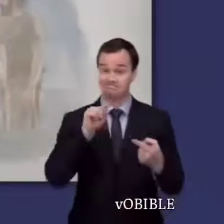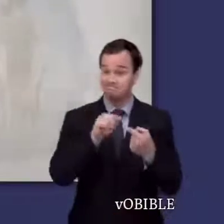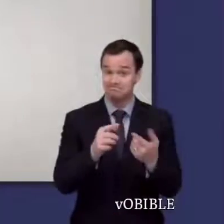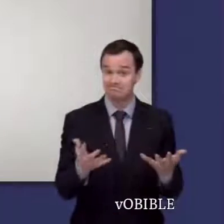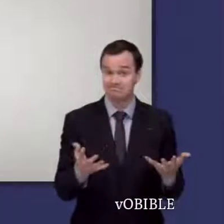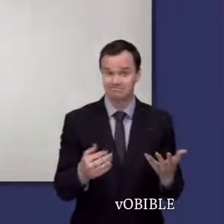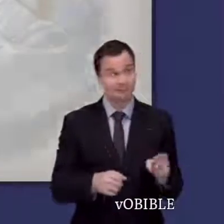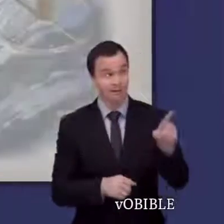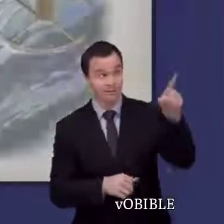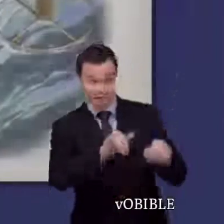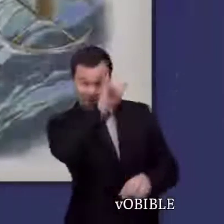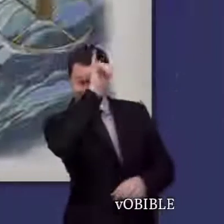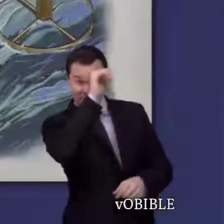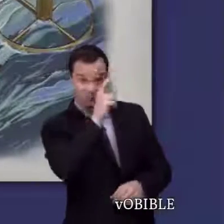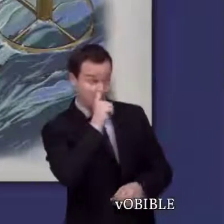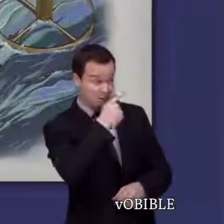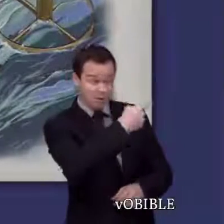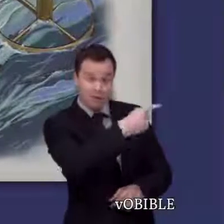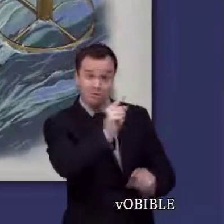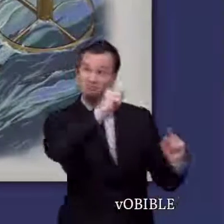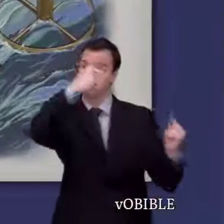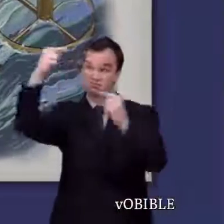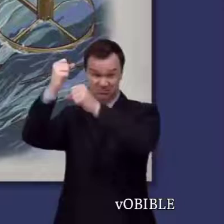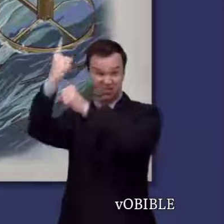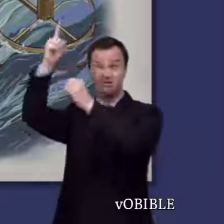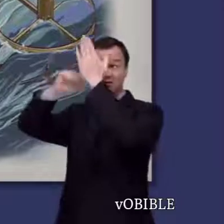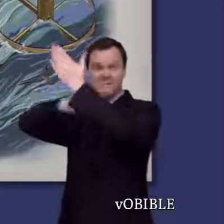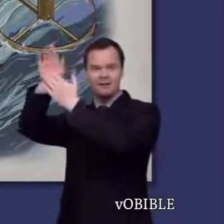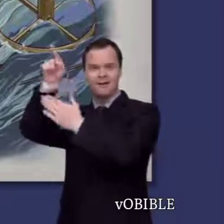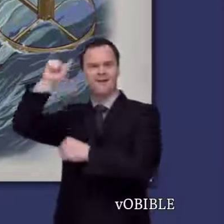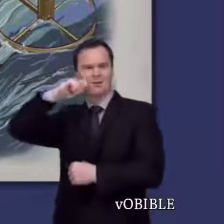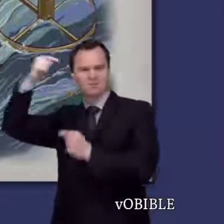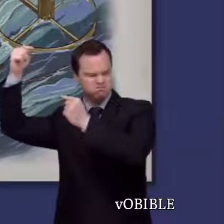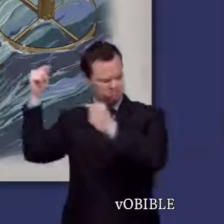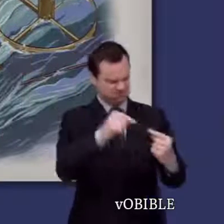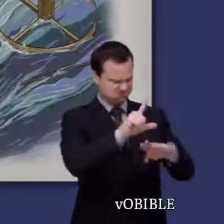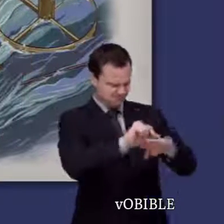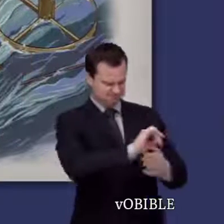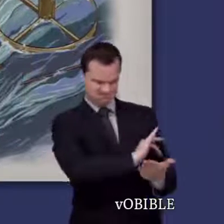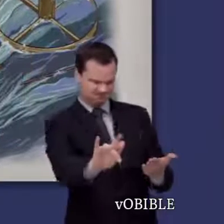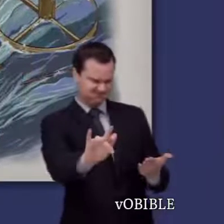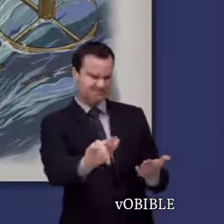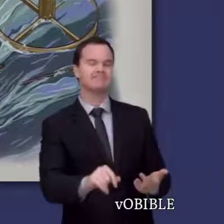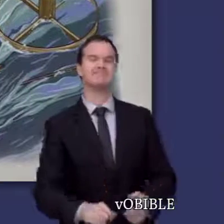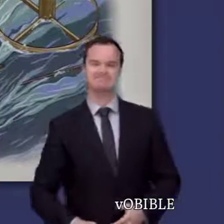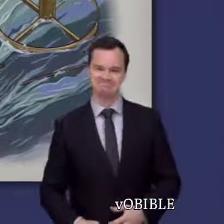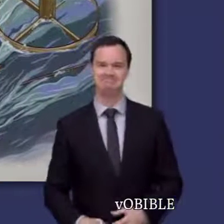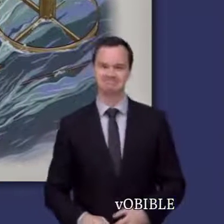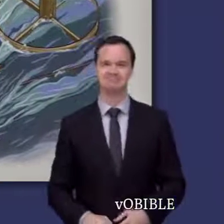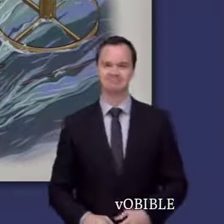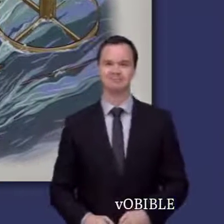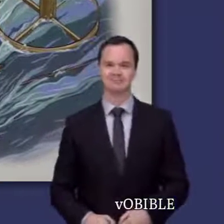Red Sea. More important, Pharaoh's humiliating end serves notice on all who defy